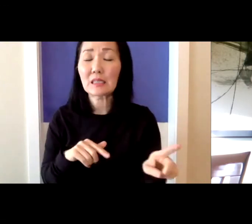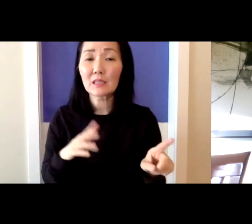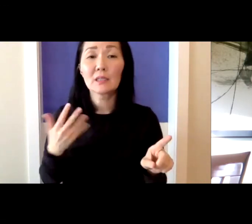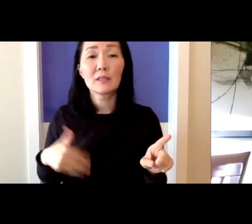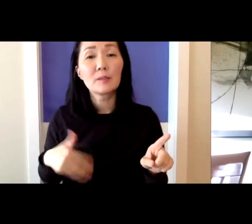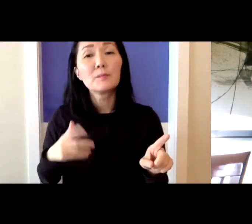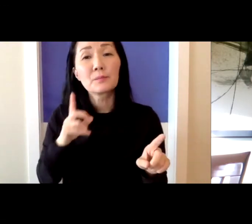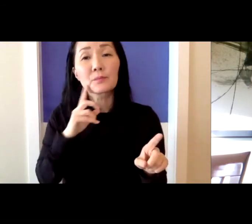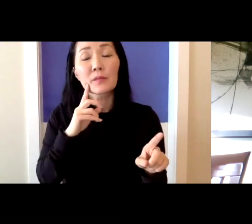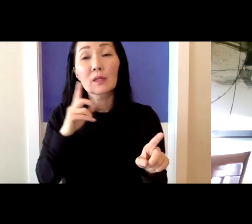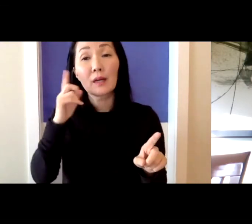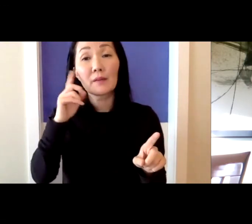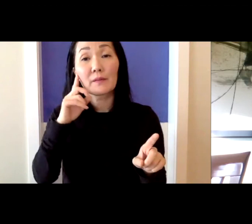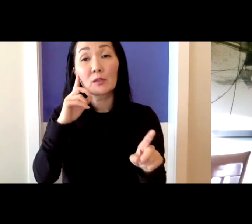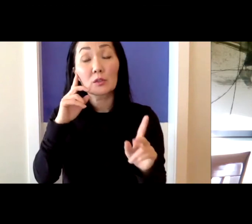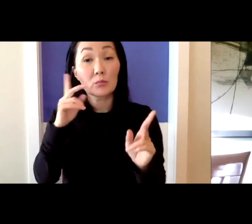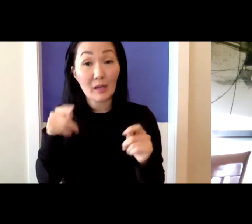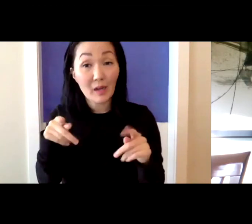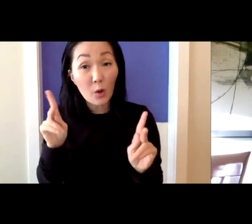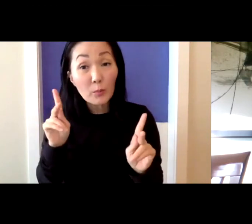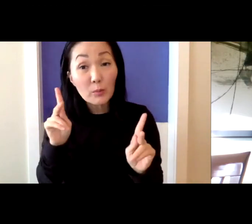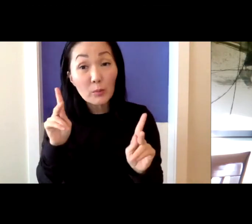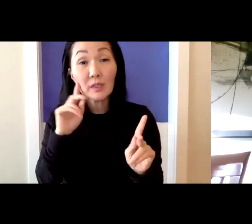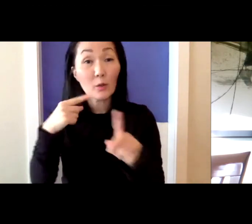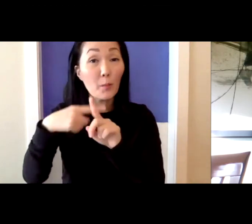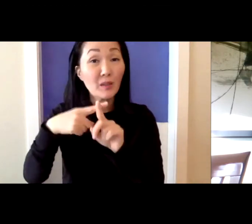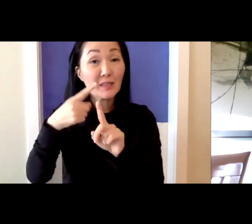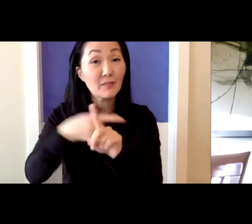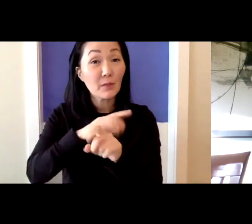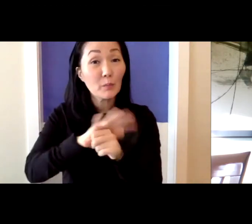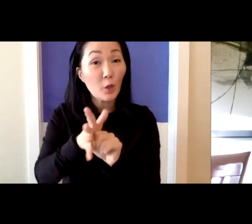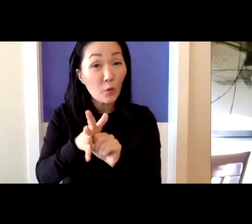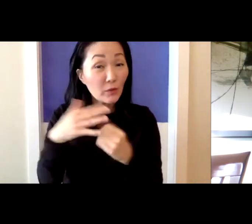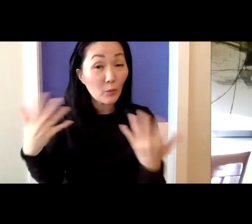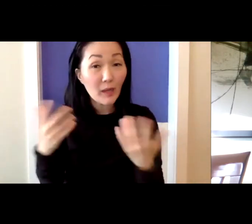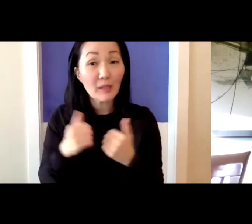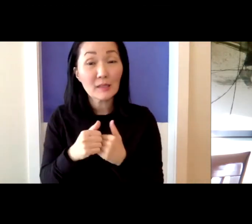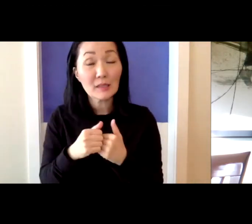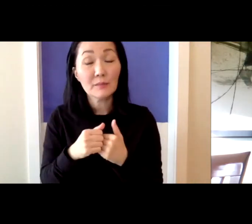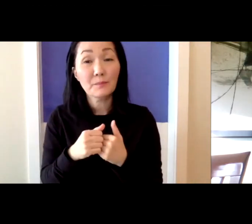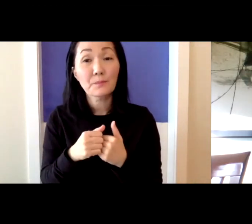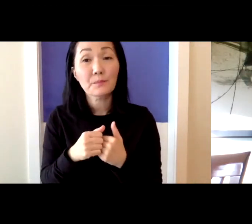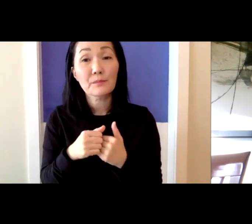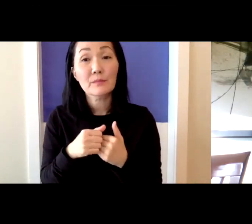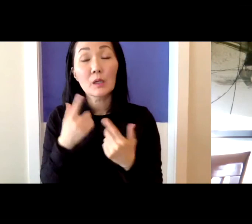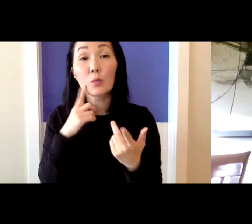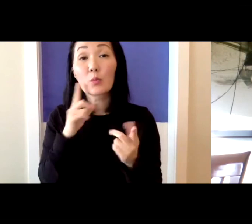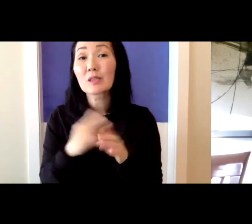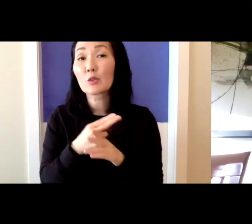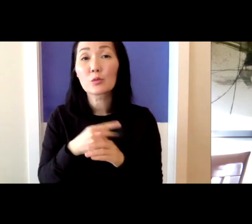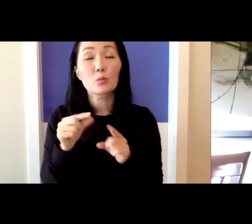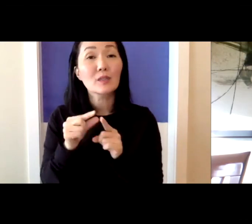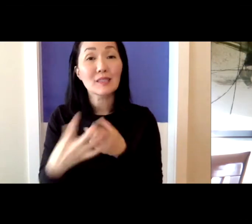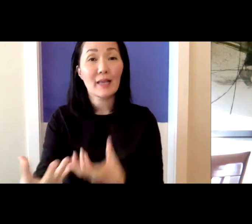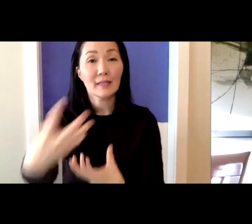there are opportunities that I call the silver linings of COVID, but only if we're truly committed. We use words like inclusivity all the time, but what does